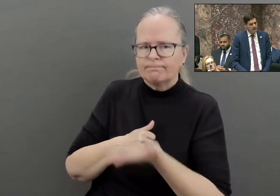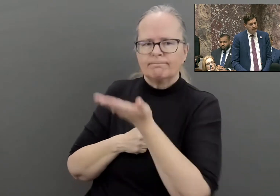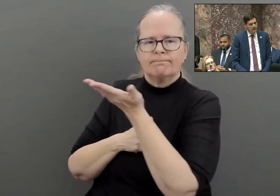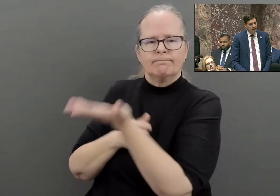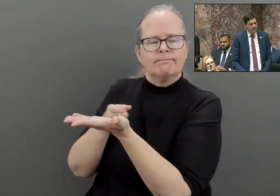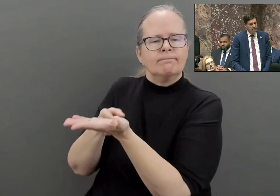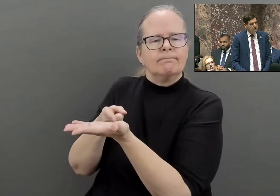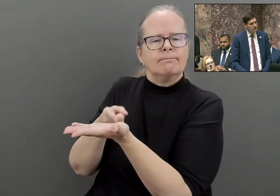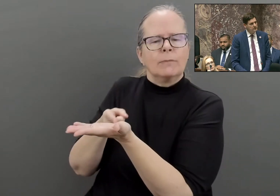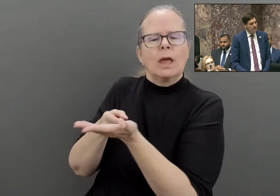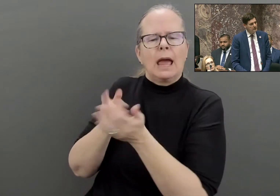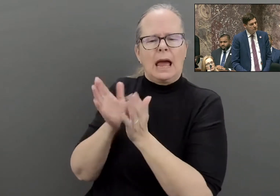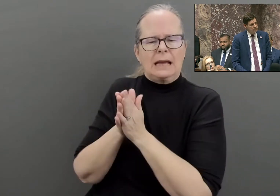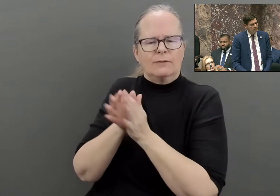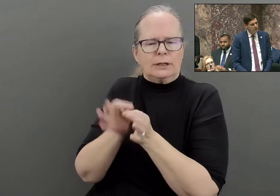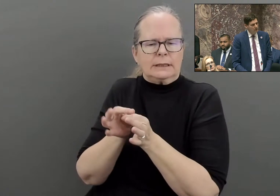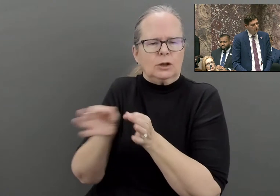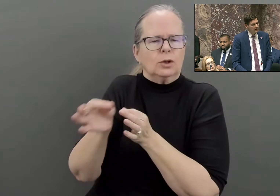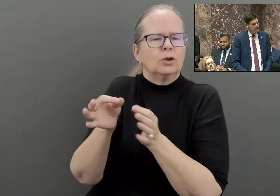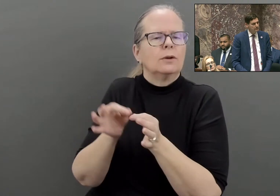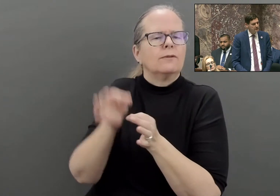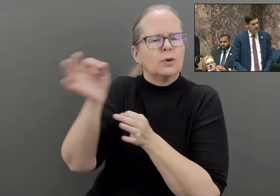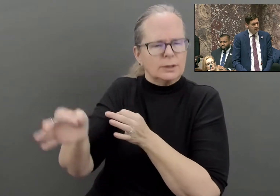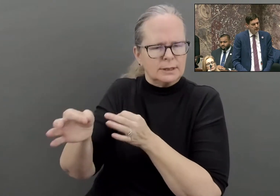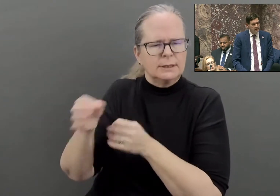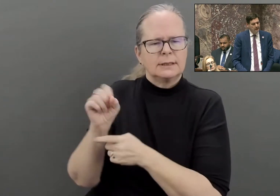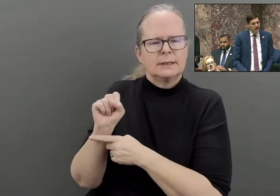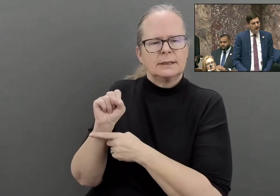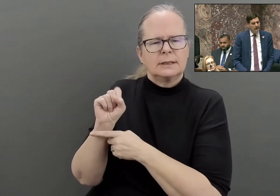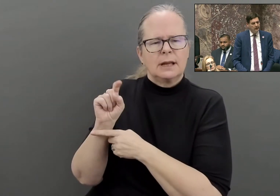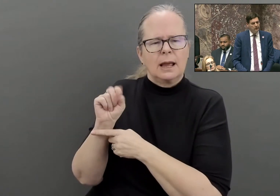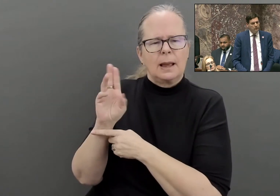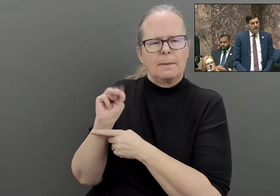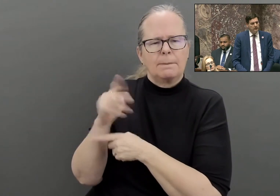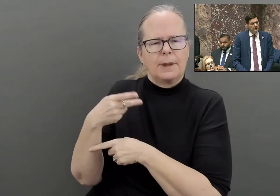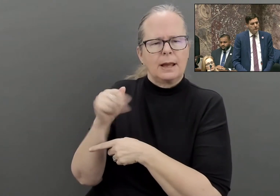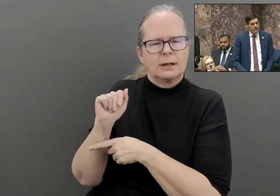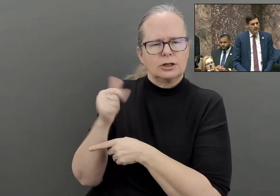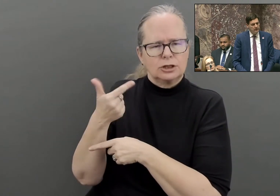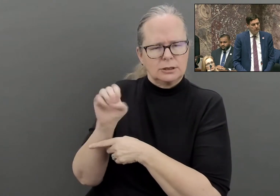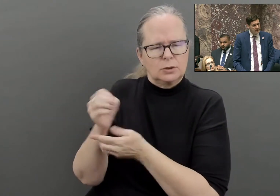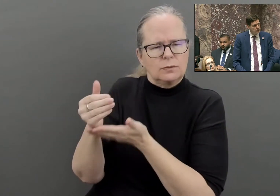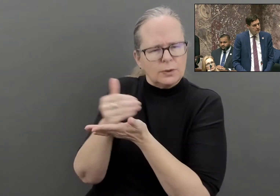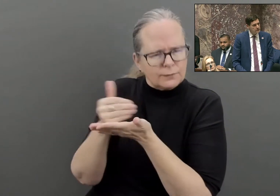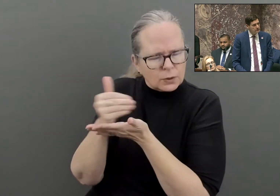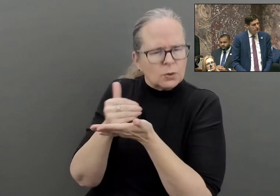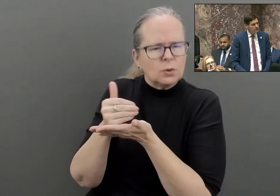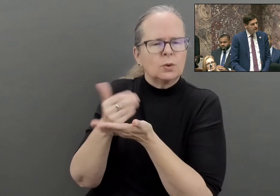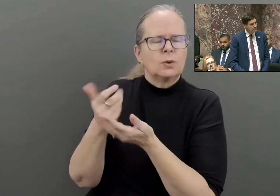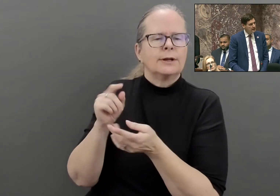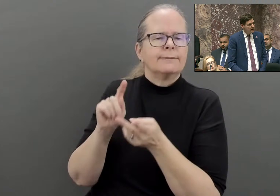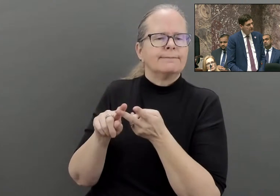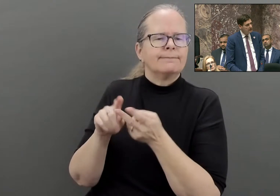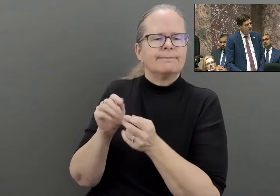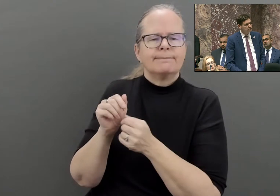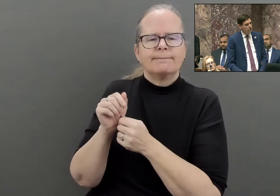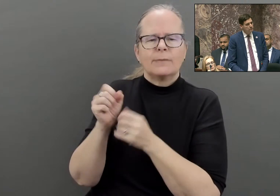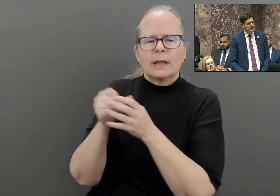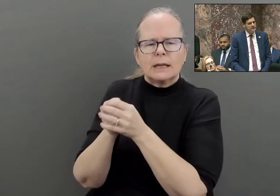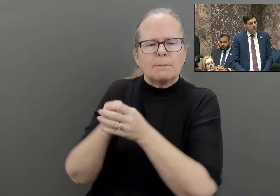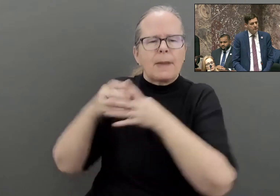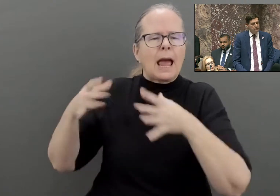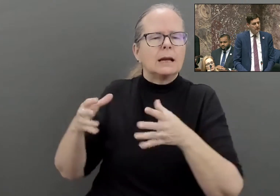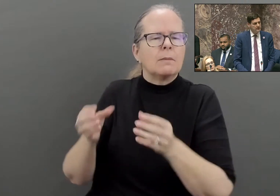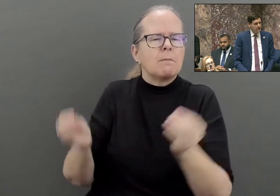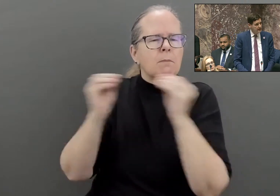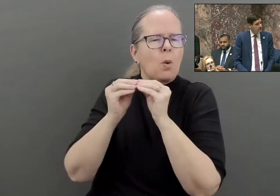expanded the vehicles that can be used to move pulp more economically. We are using resources internally to advocate for